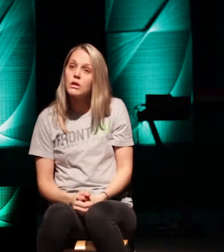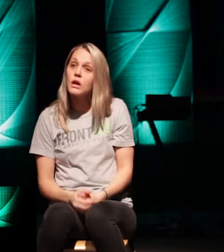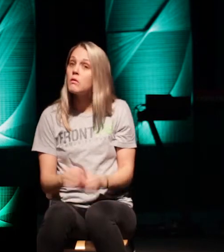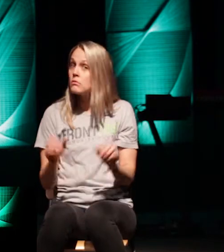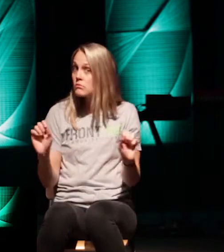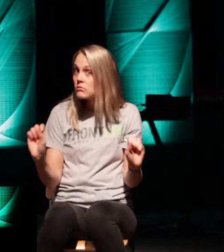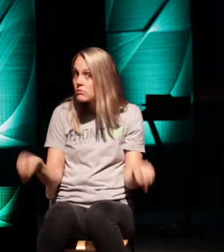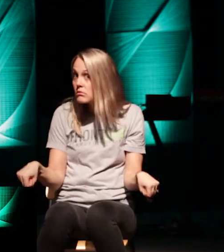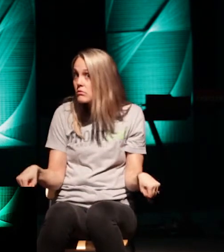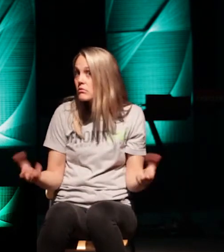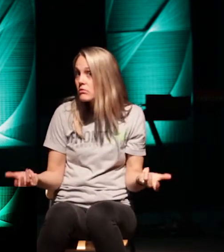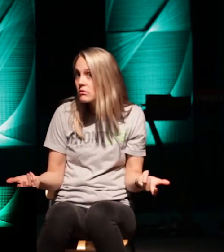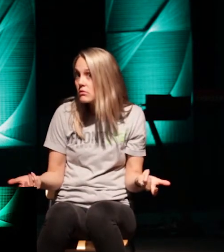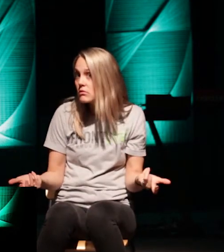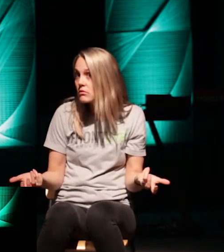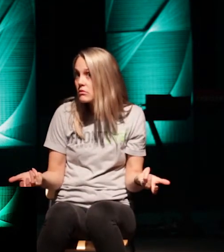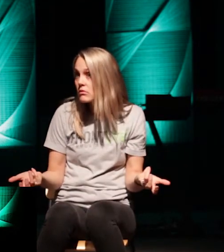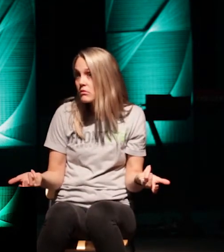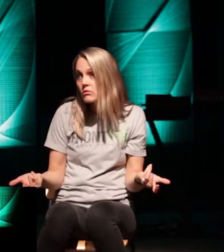Could he?